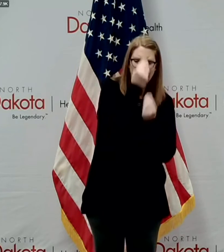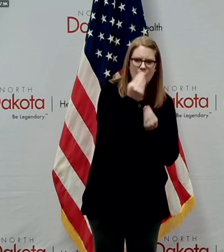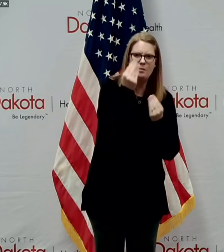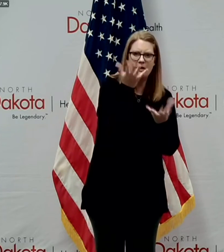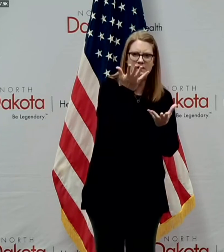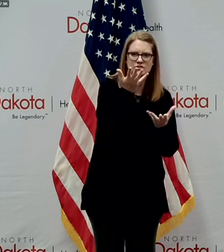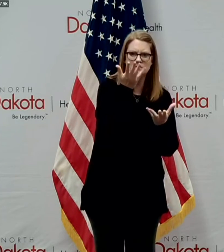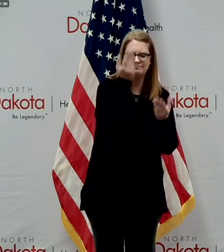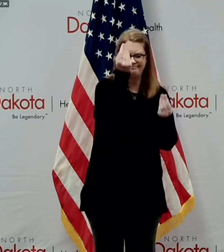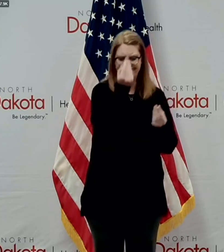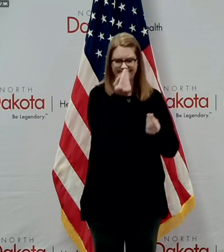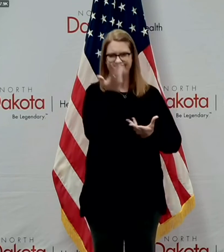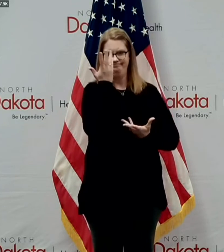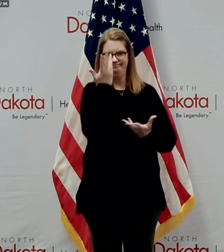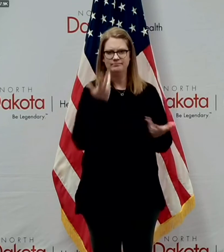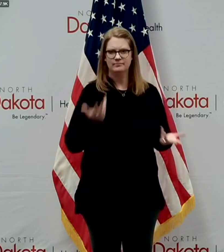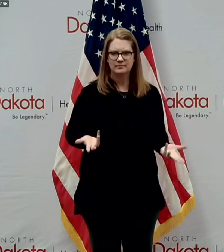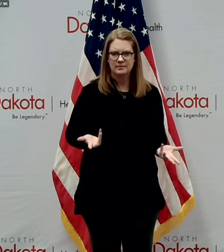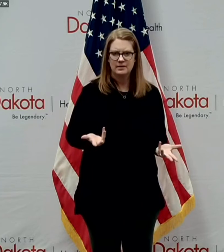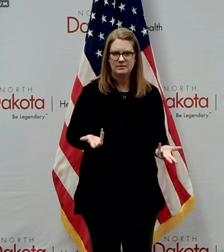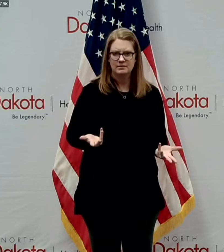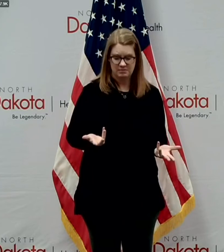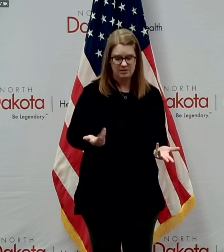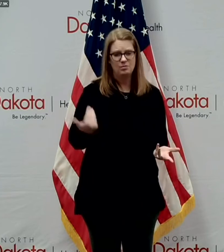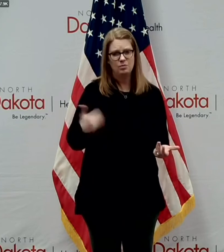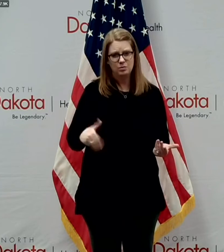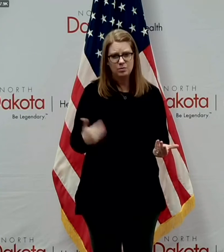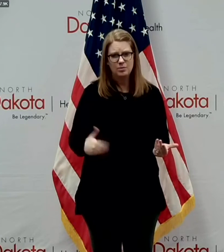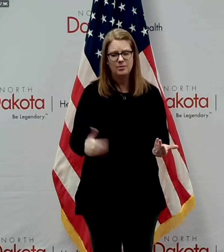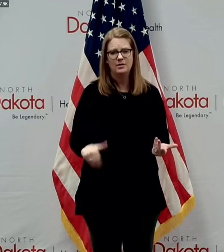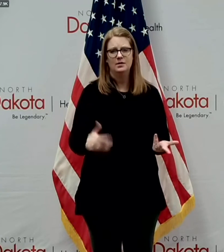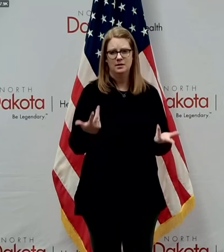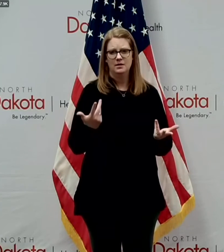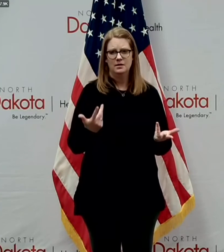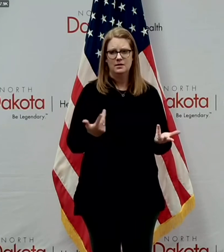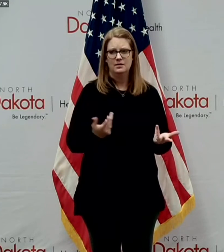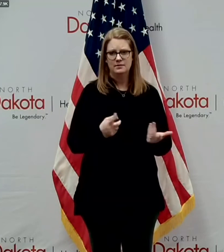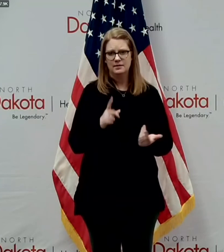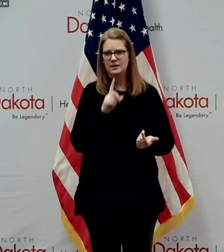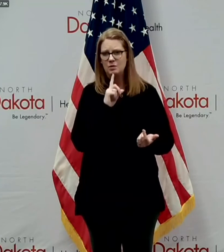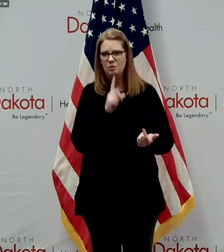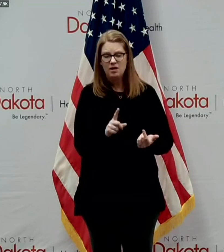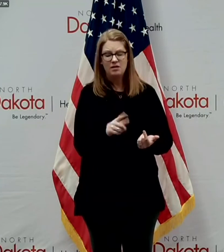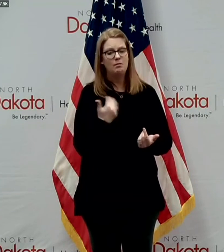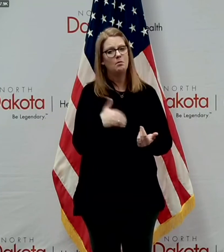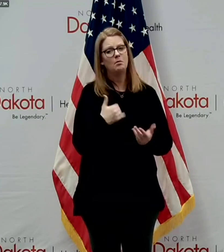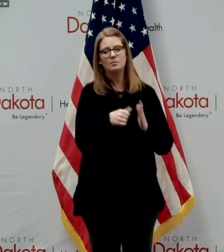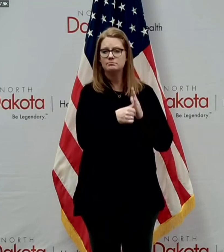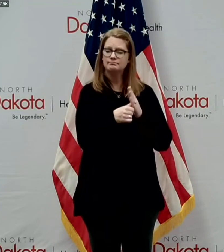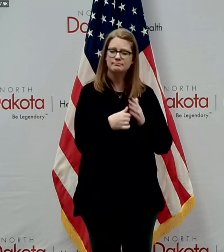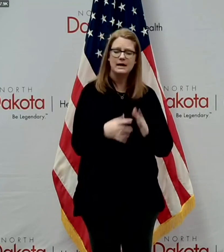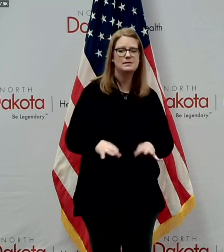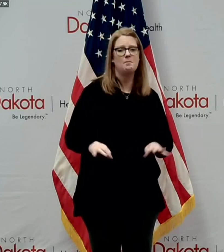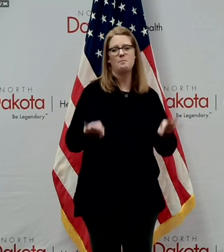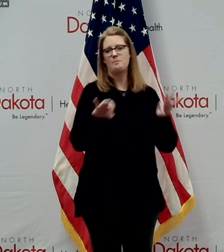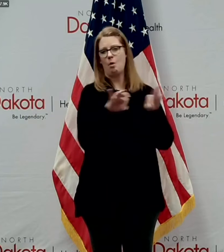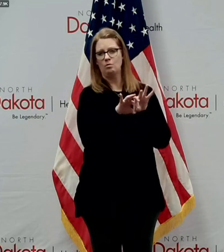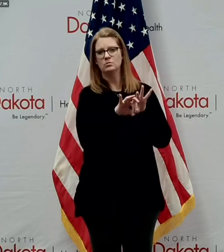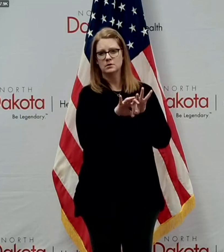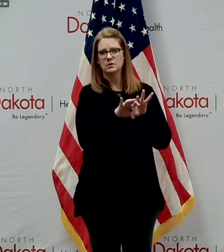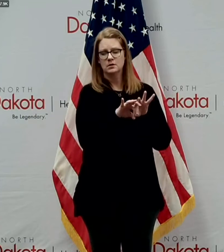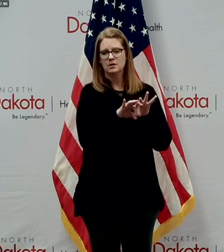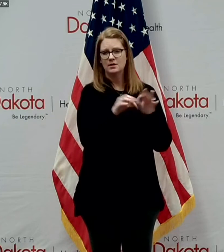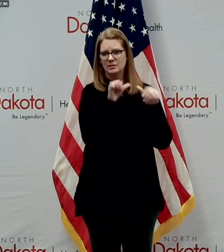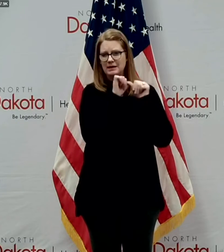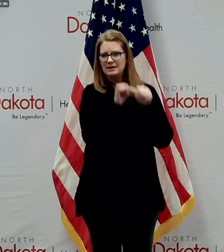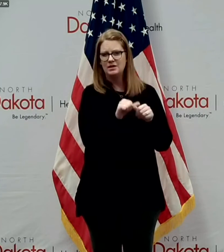certainly share with our tribal leaders, and vice versa. And so that is very, very important in how we continue the